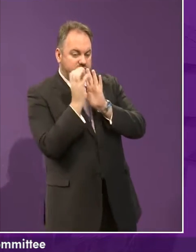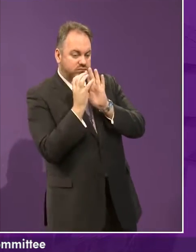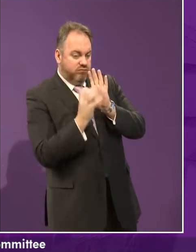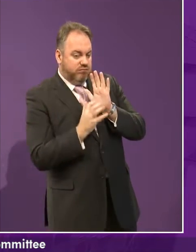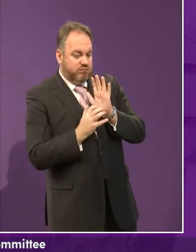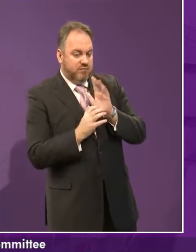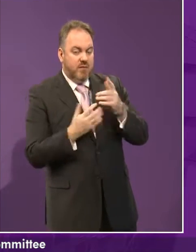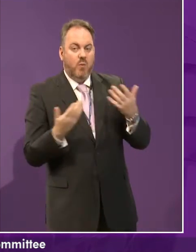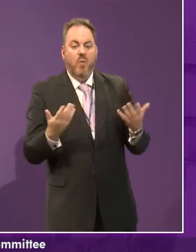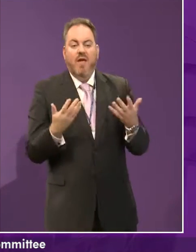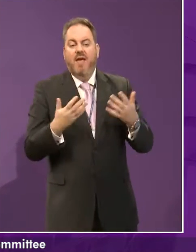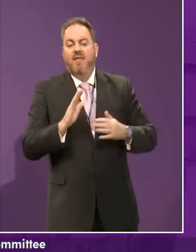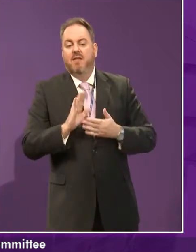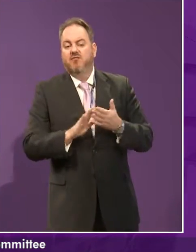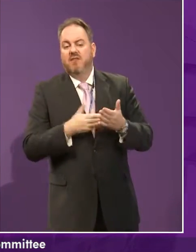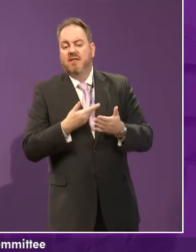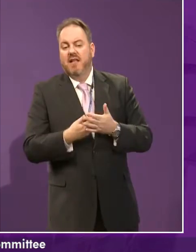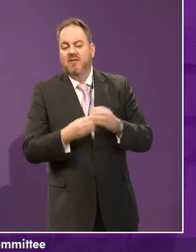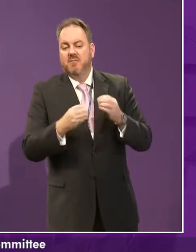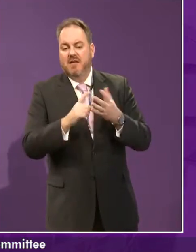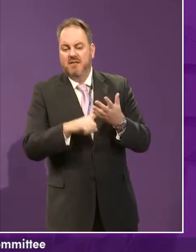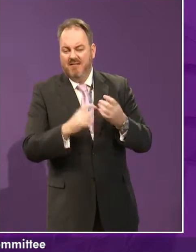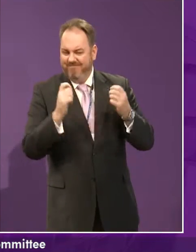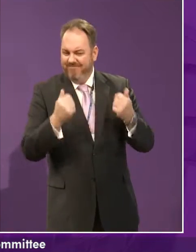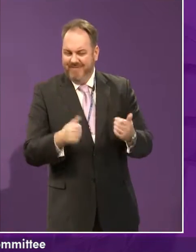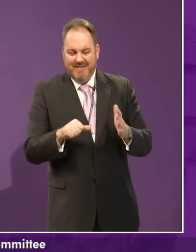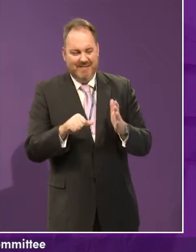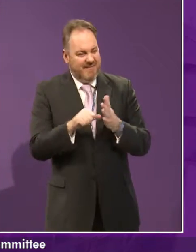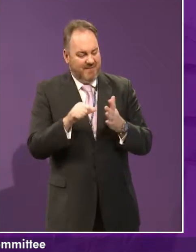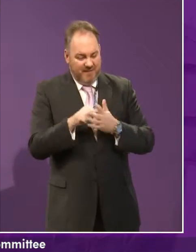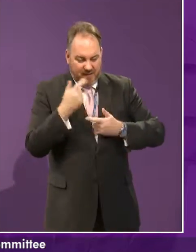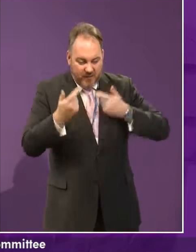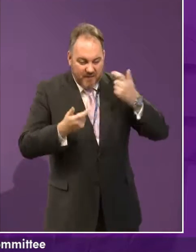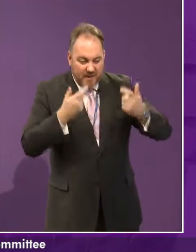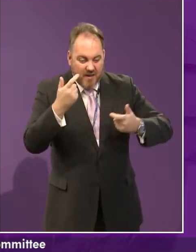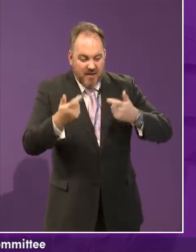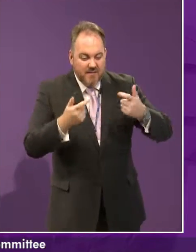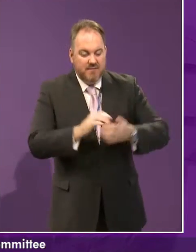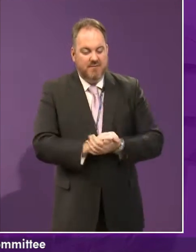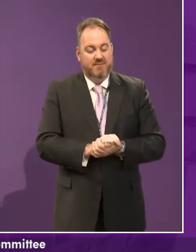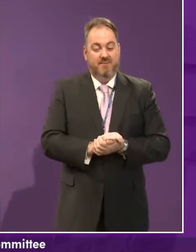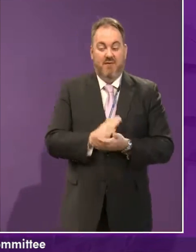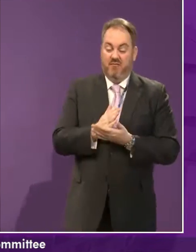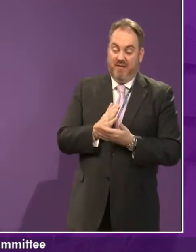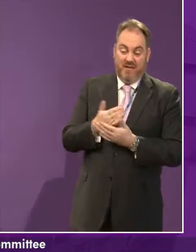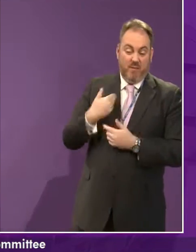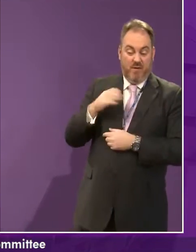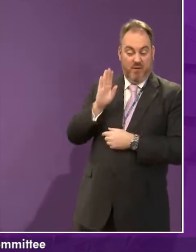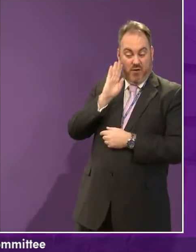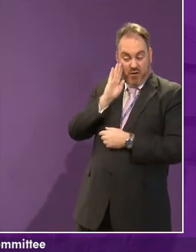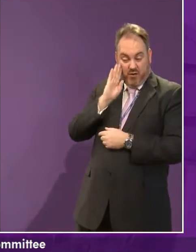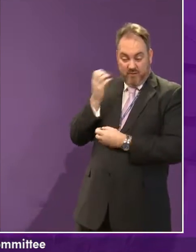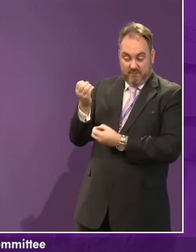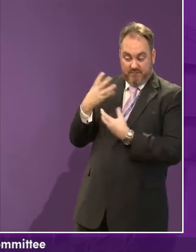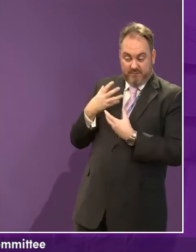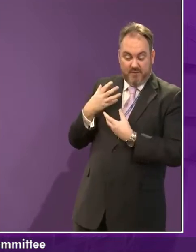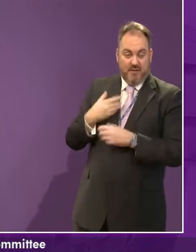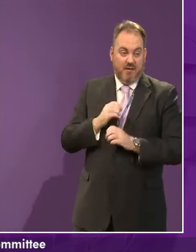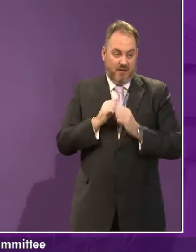within the website to be found easily by someone who uses BSL. So again, that's just feedback that we've had that maybe you can